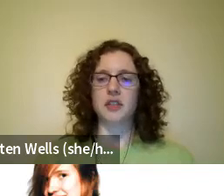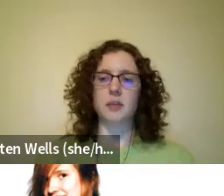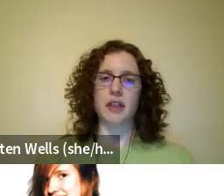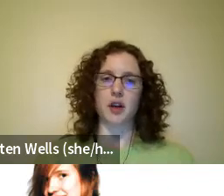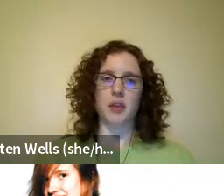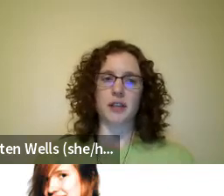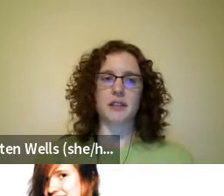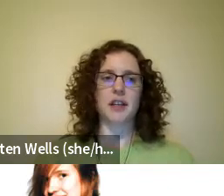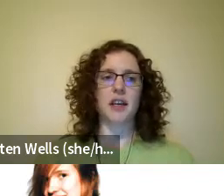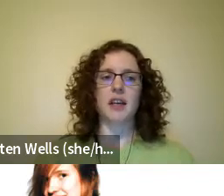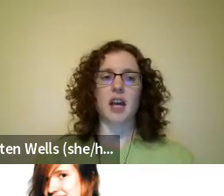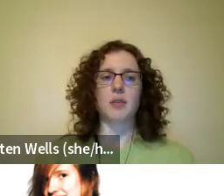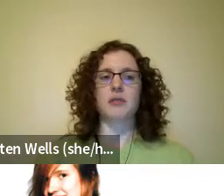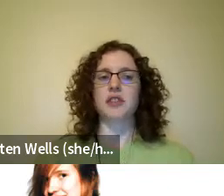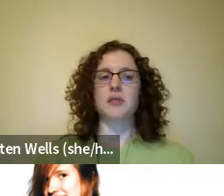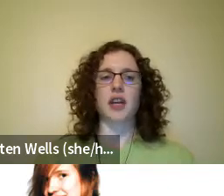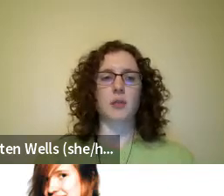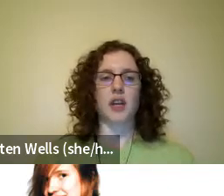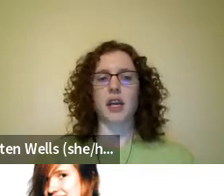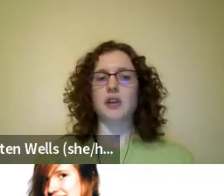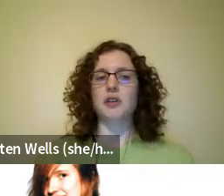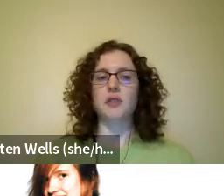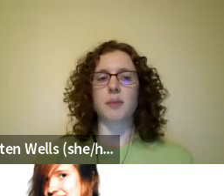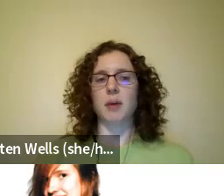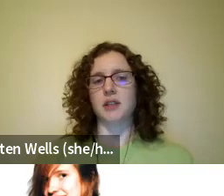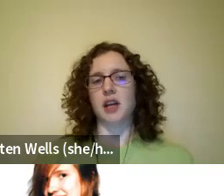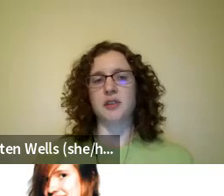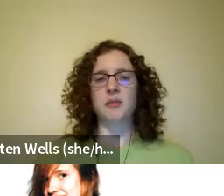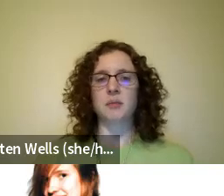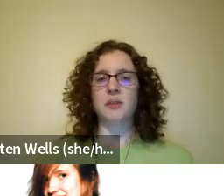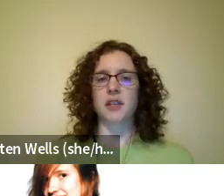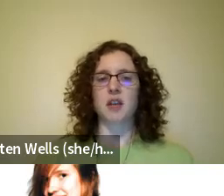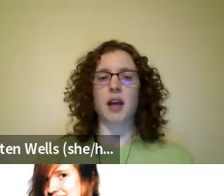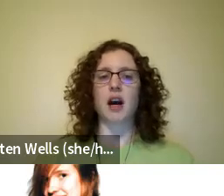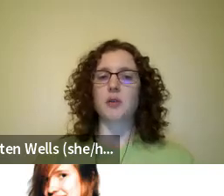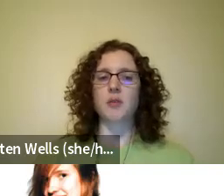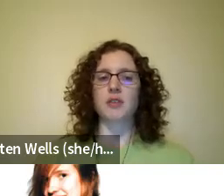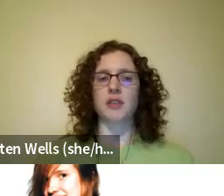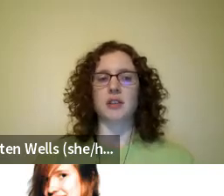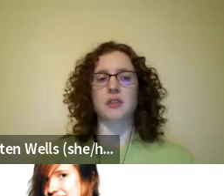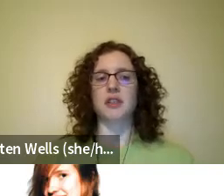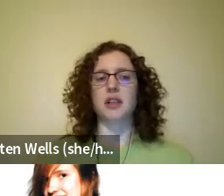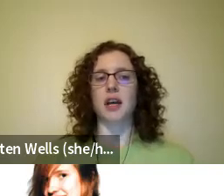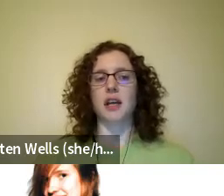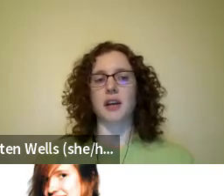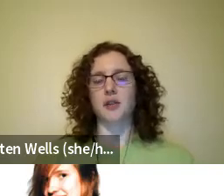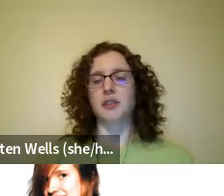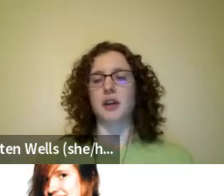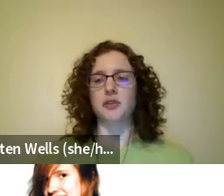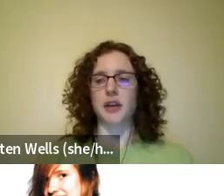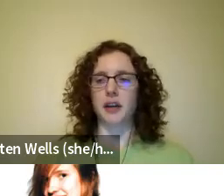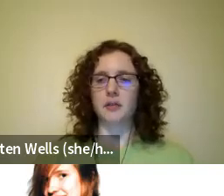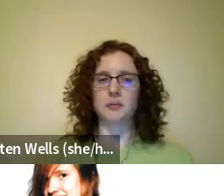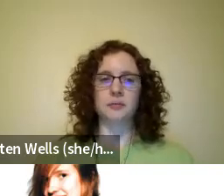partner, even to my therapist. I wasn't receiving any medication for my mental health symptoms, and my autoimmune disease was still undiagnosed